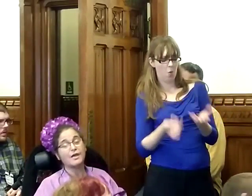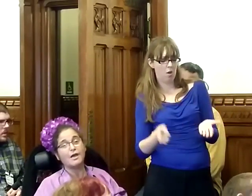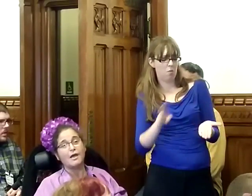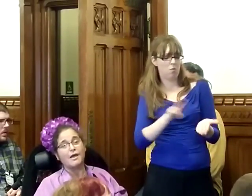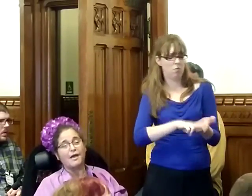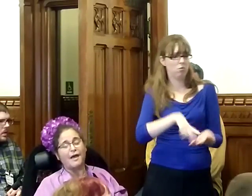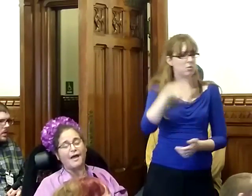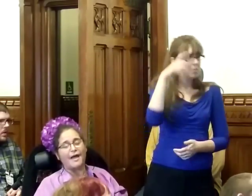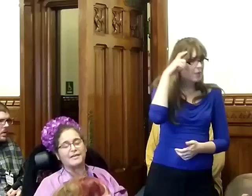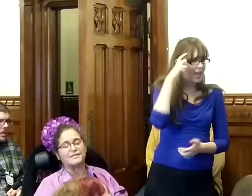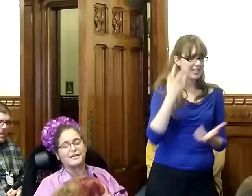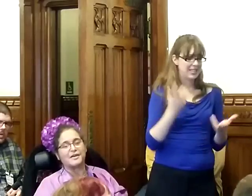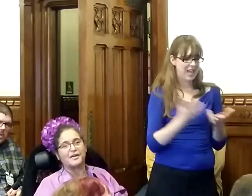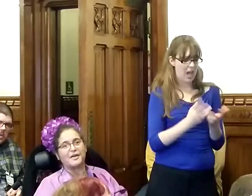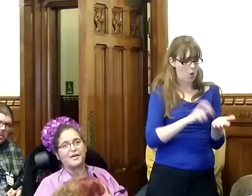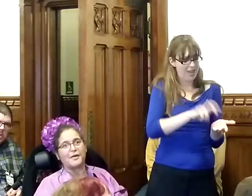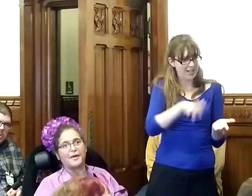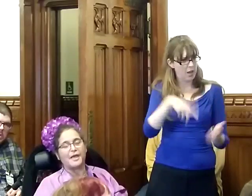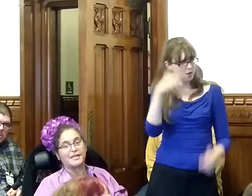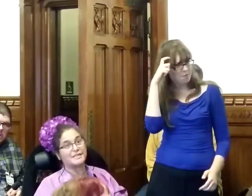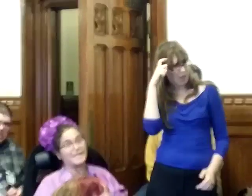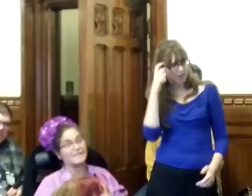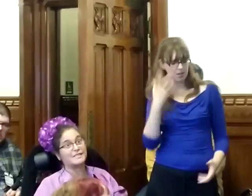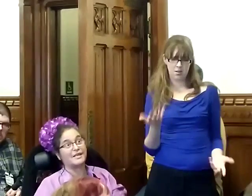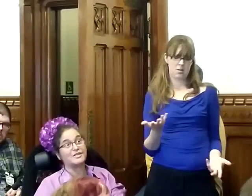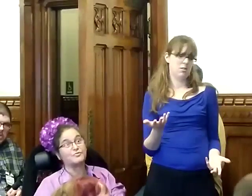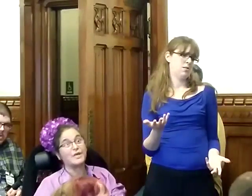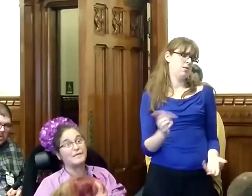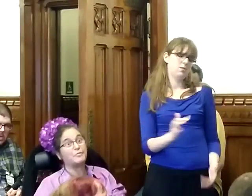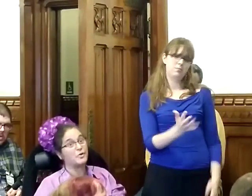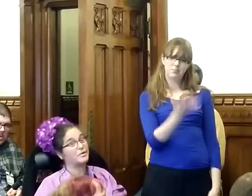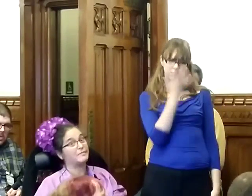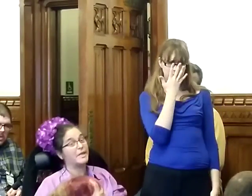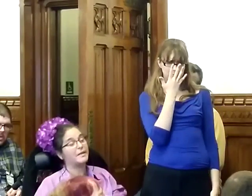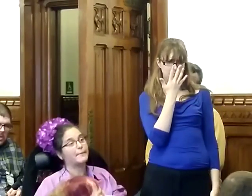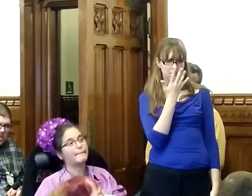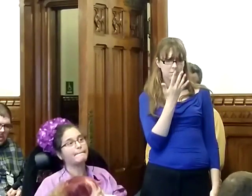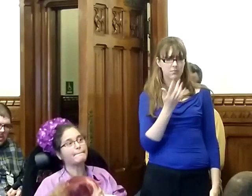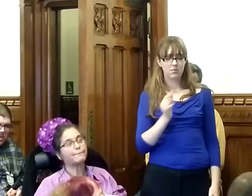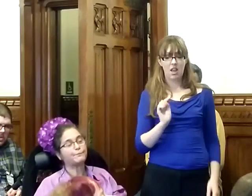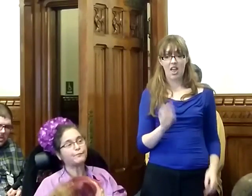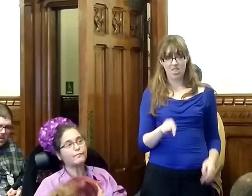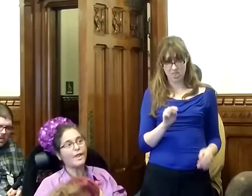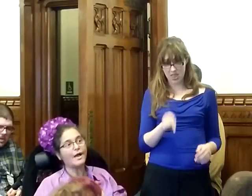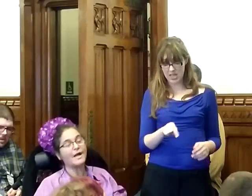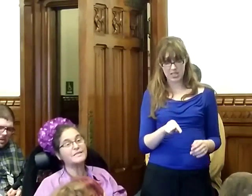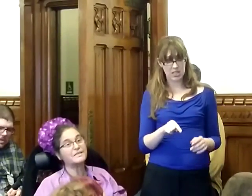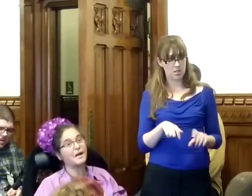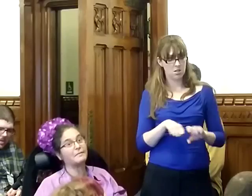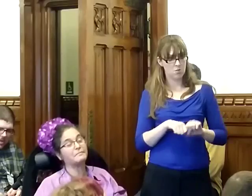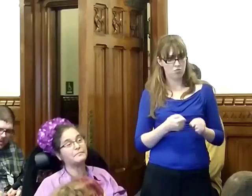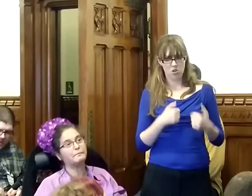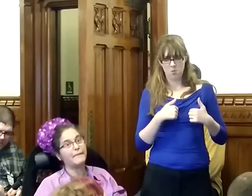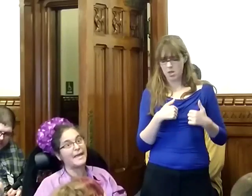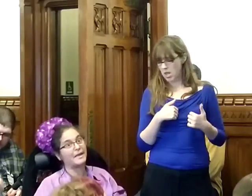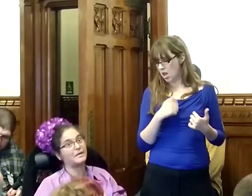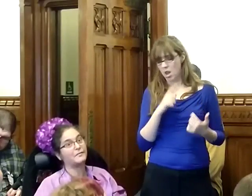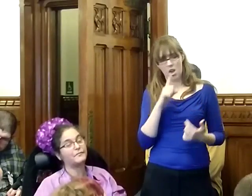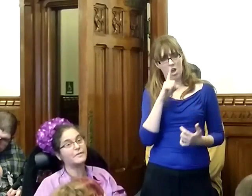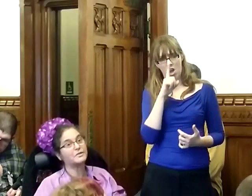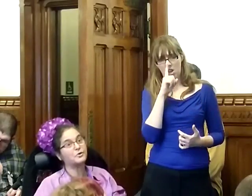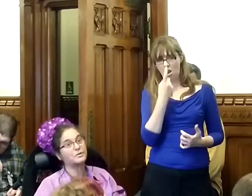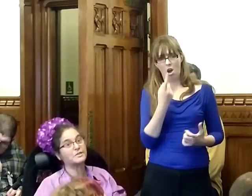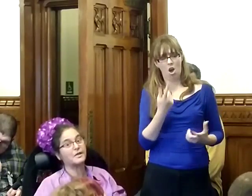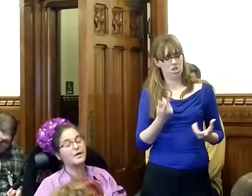I'm fed. And it's this that has really broken me. I just can't